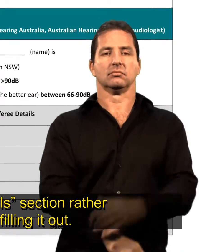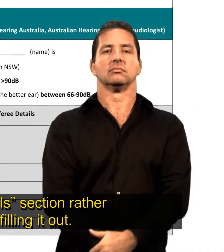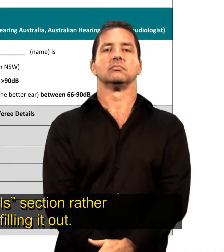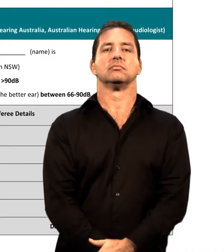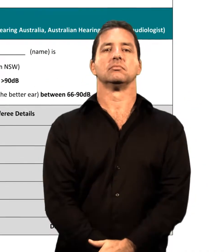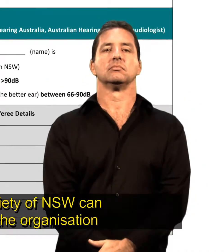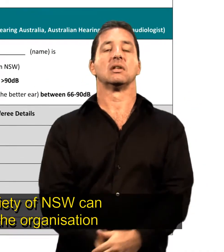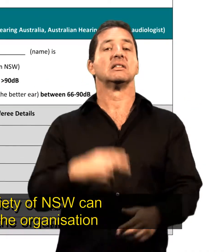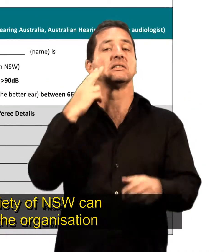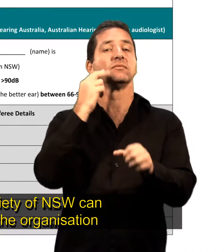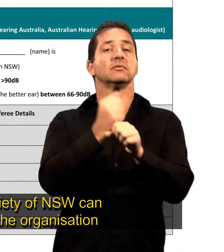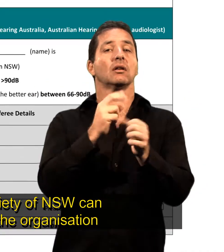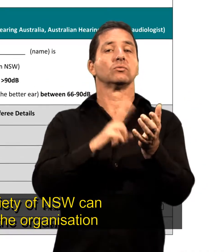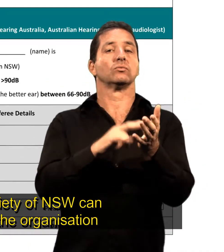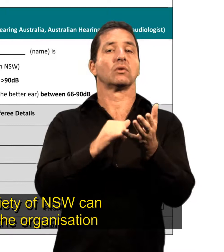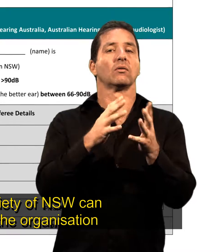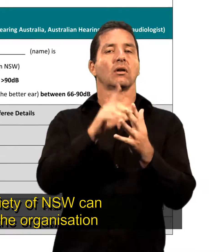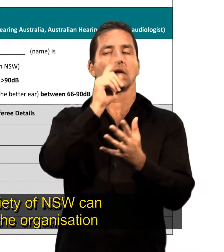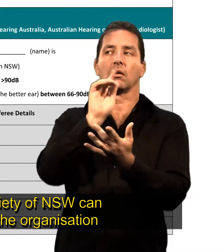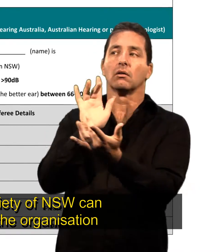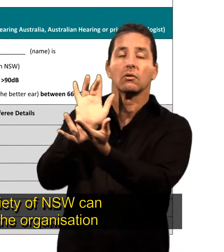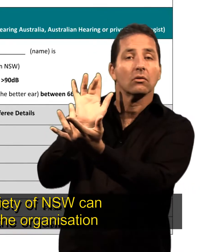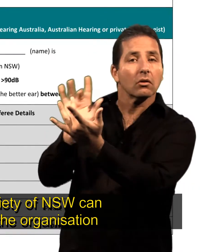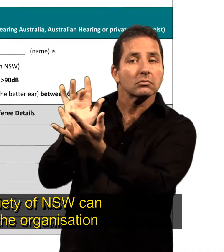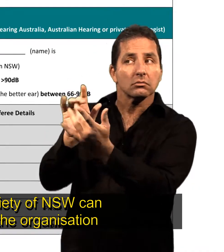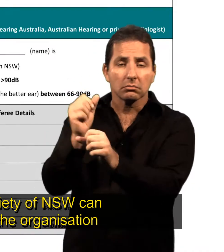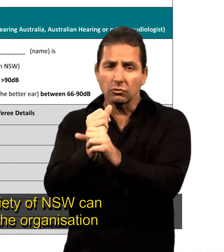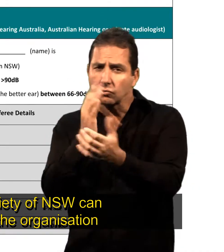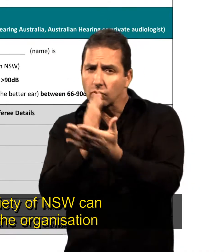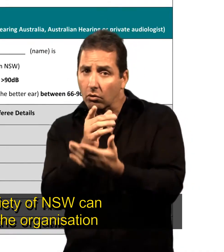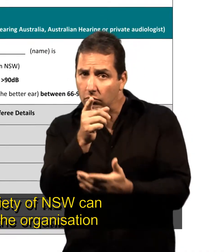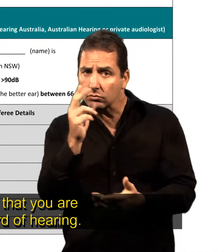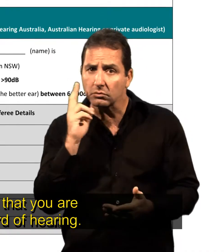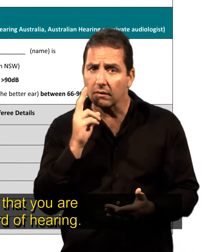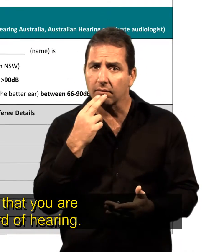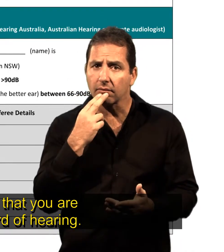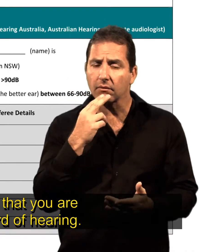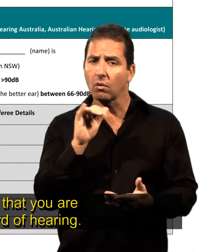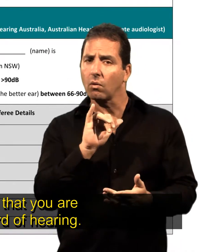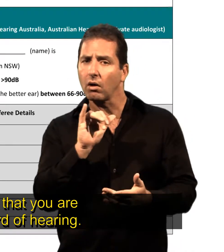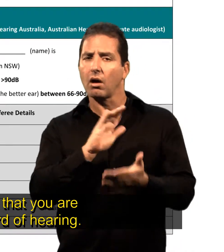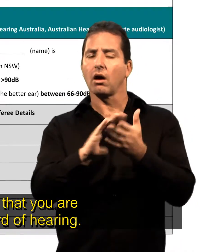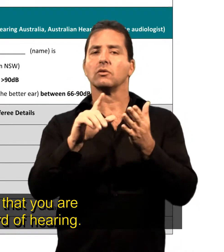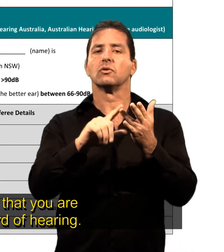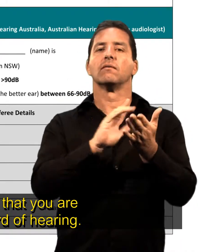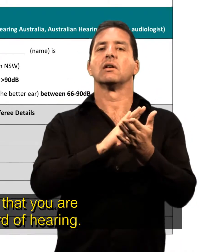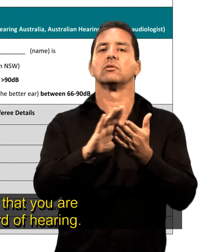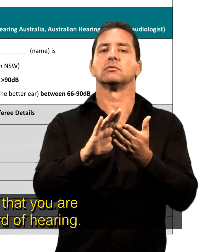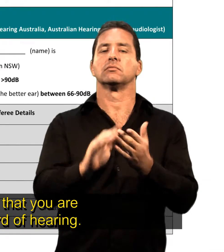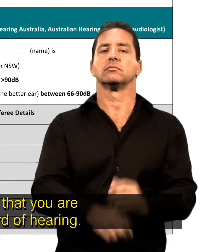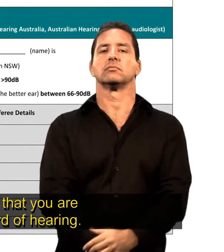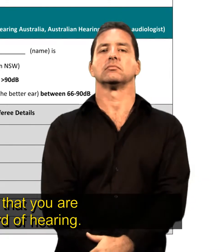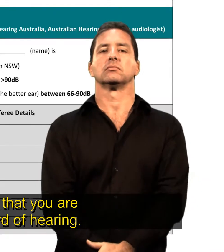it out. The Deaf Society of New South Wales can then contact the organisation to confirm that you are deaf or hard of